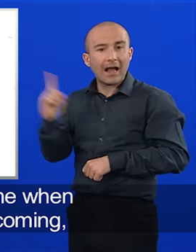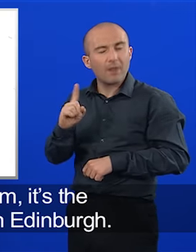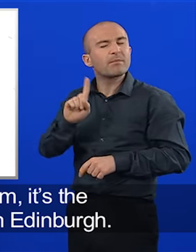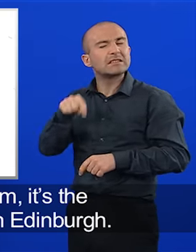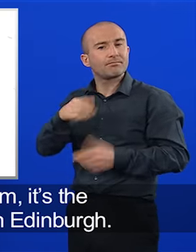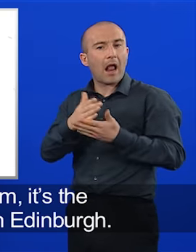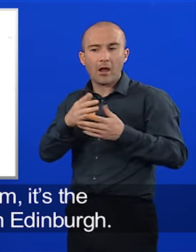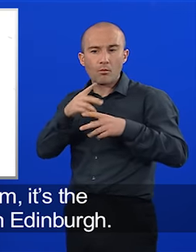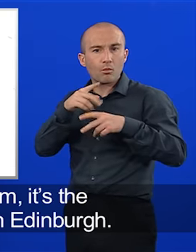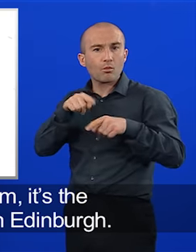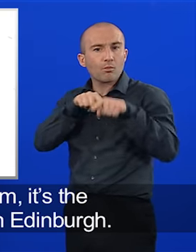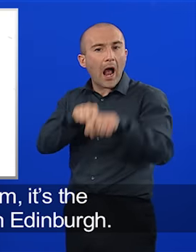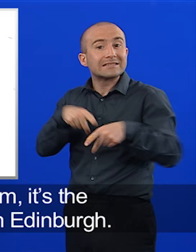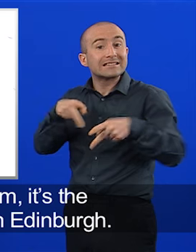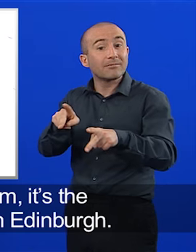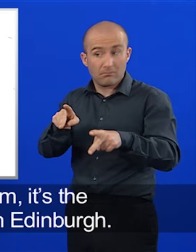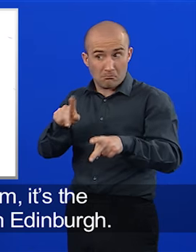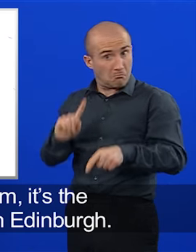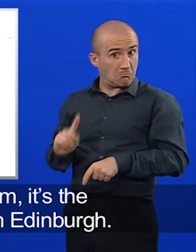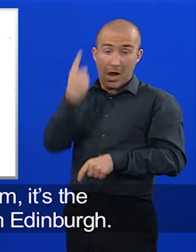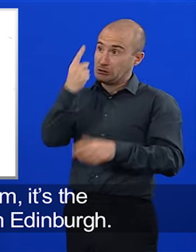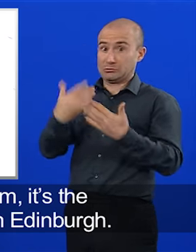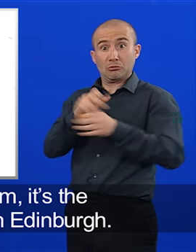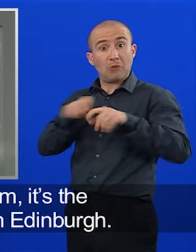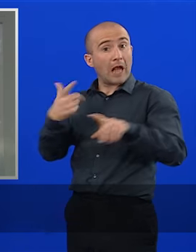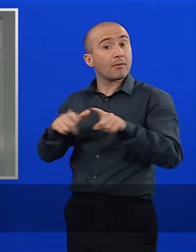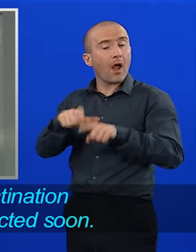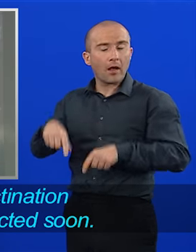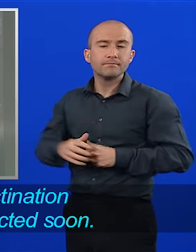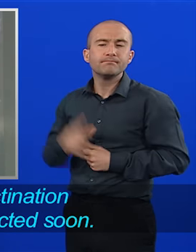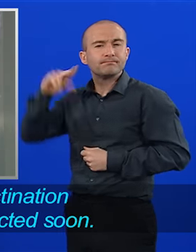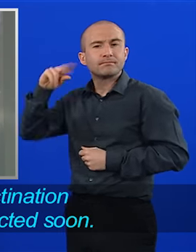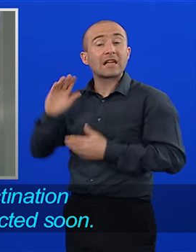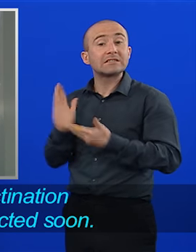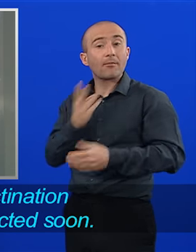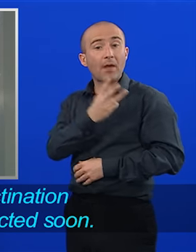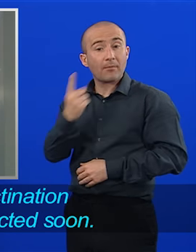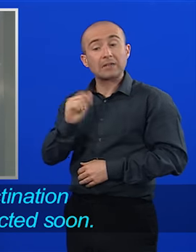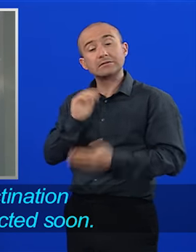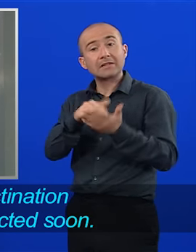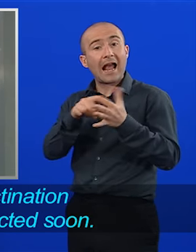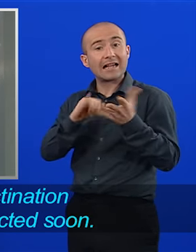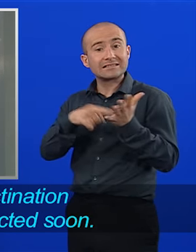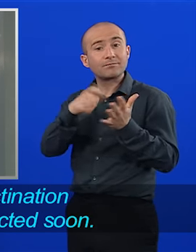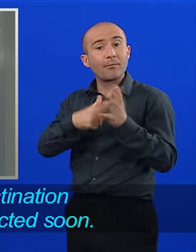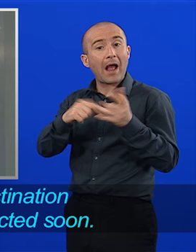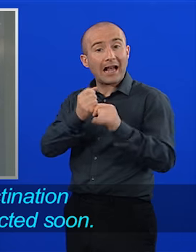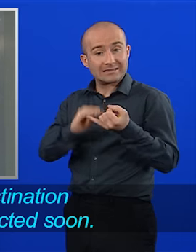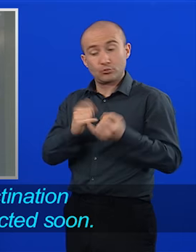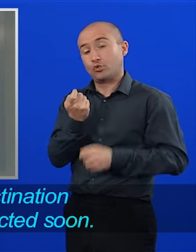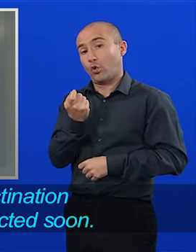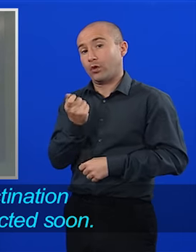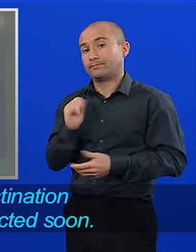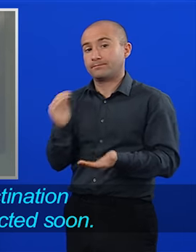coming. It's a tracker system. It's the first one of its type in Edinburgh. Service 31, destination